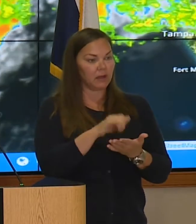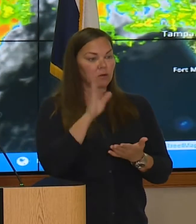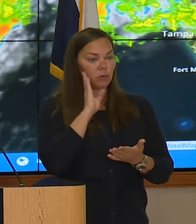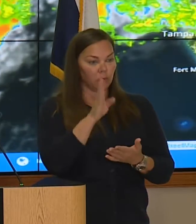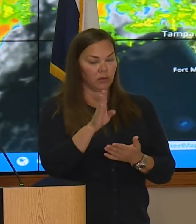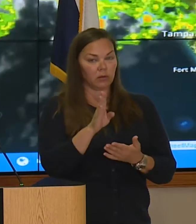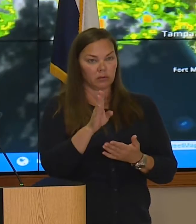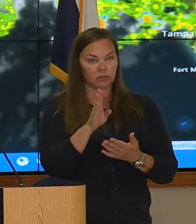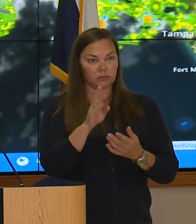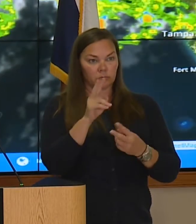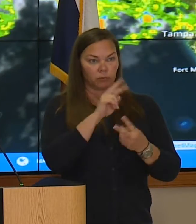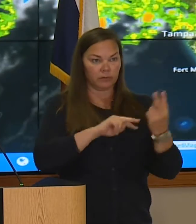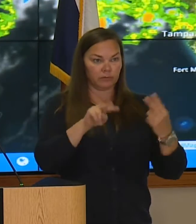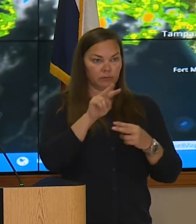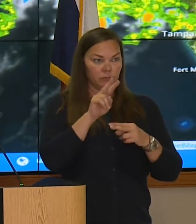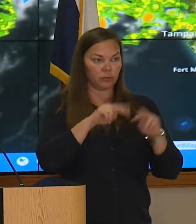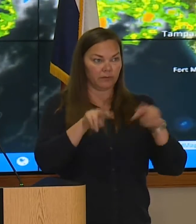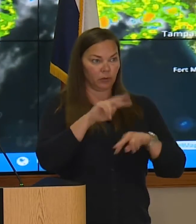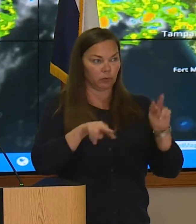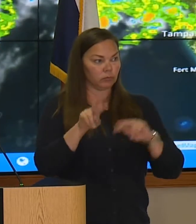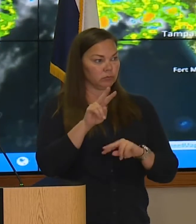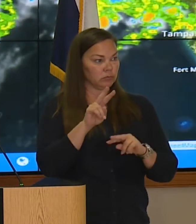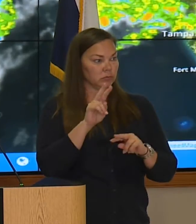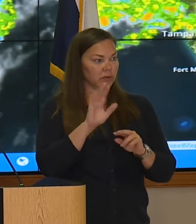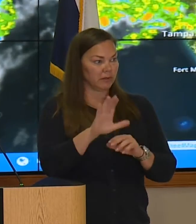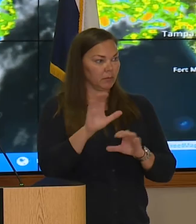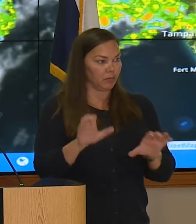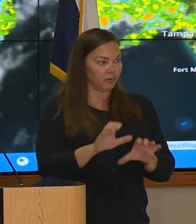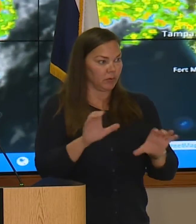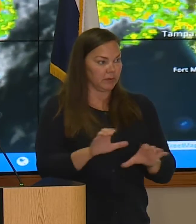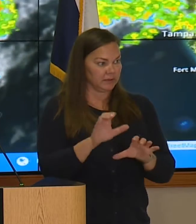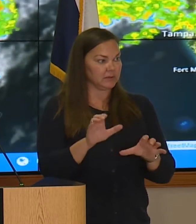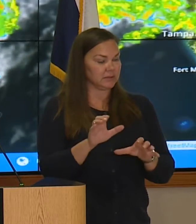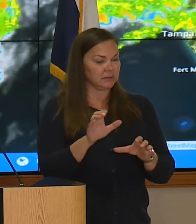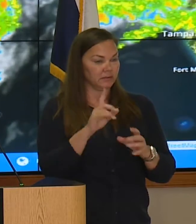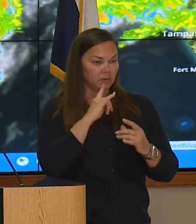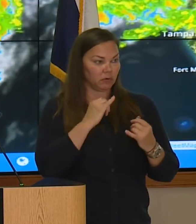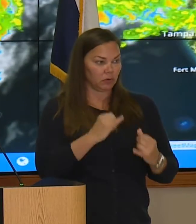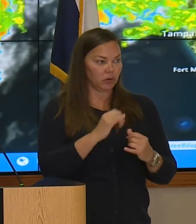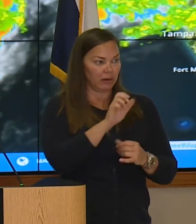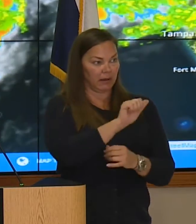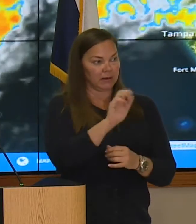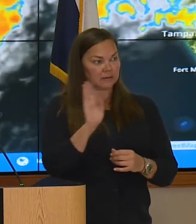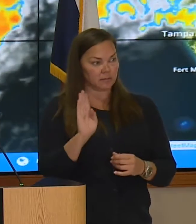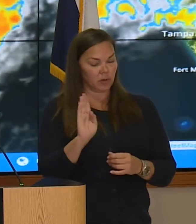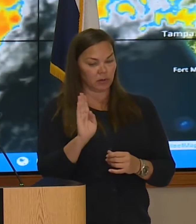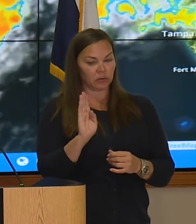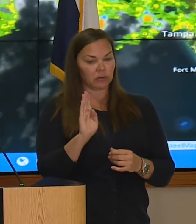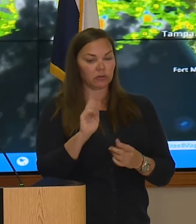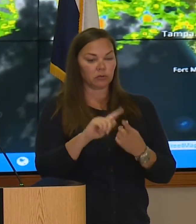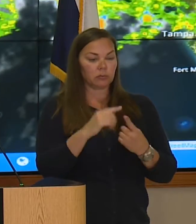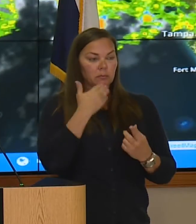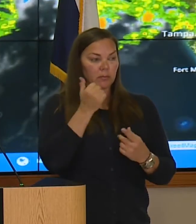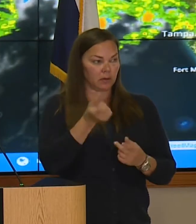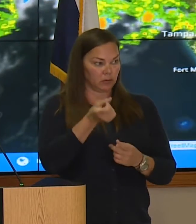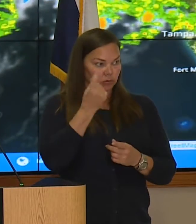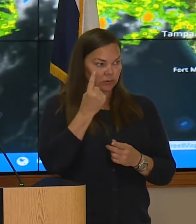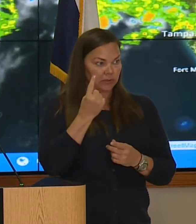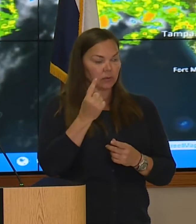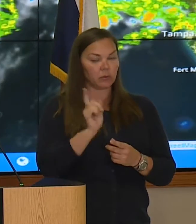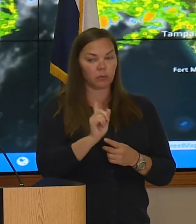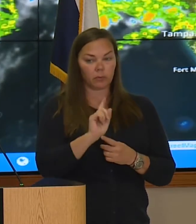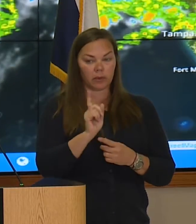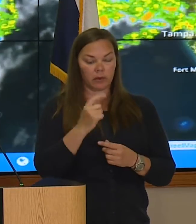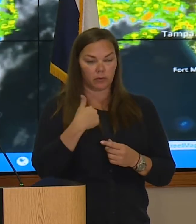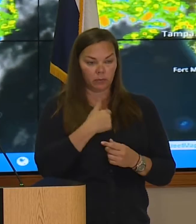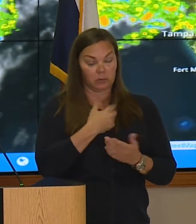will review the performance of the current Addicks and Barker to better understand